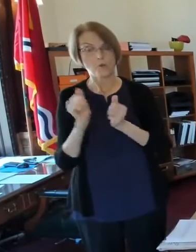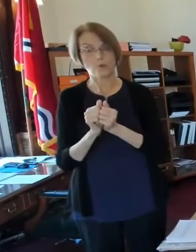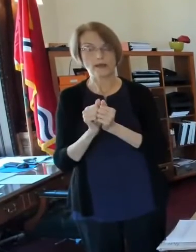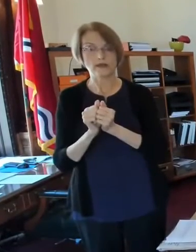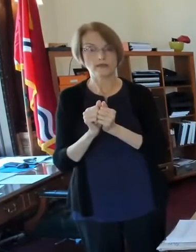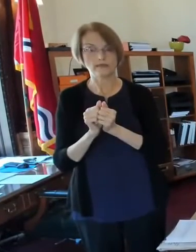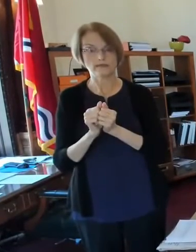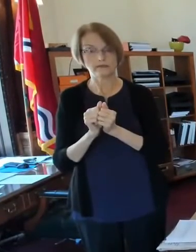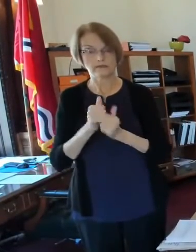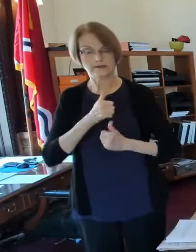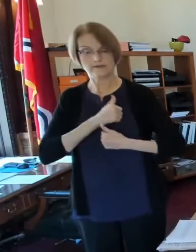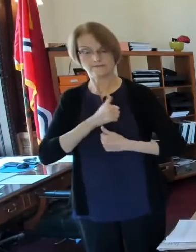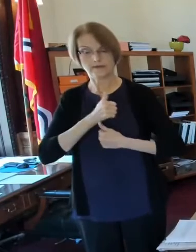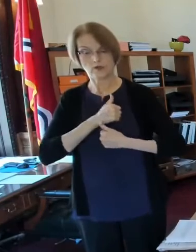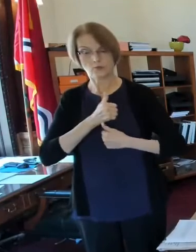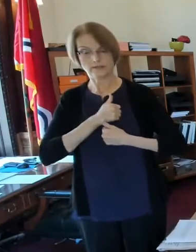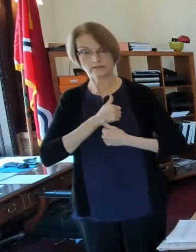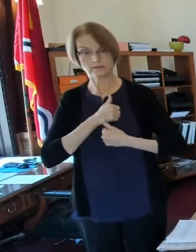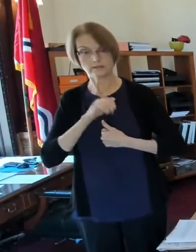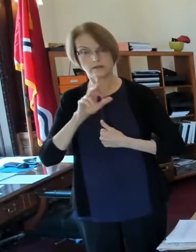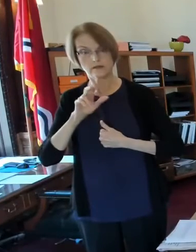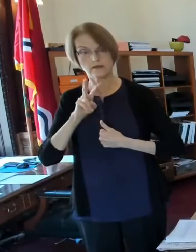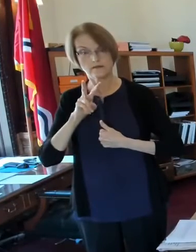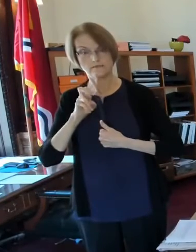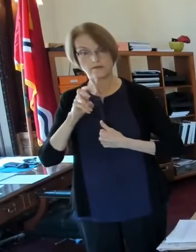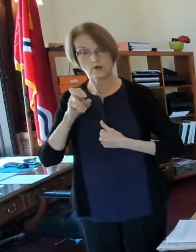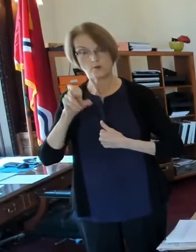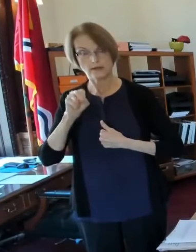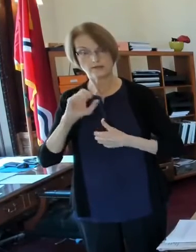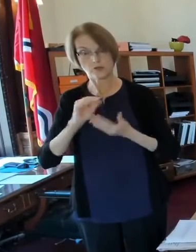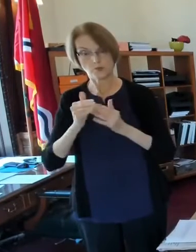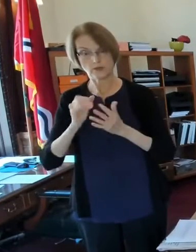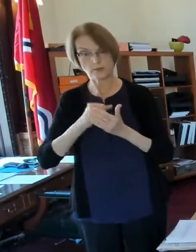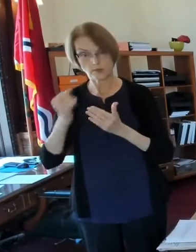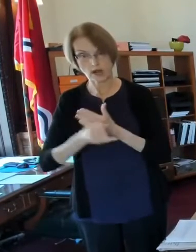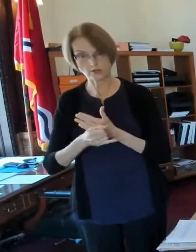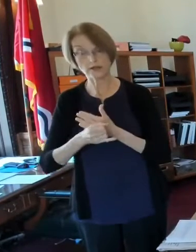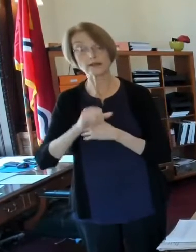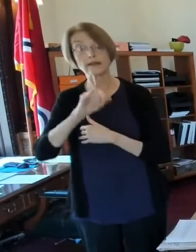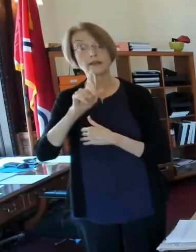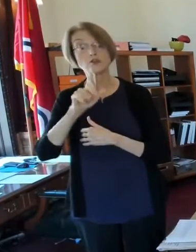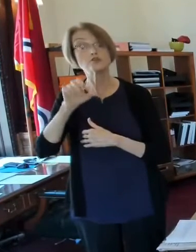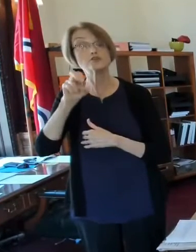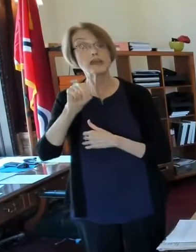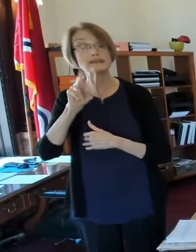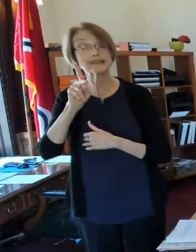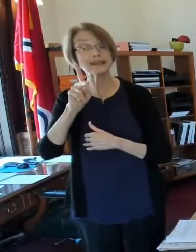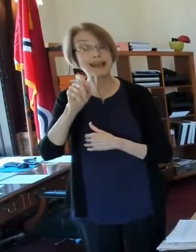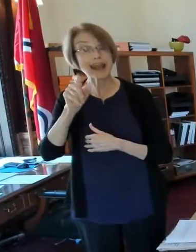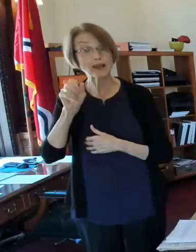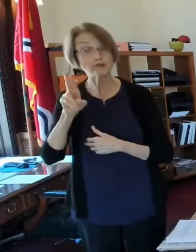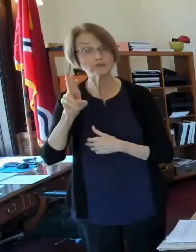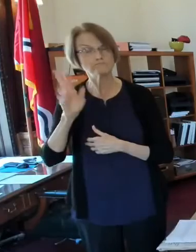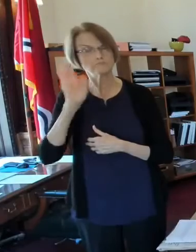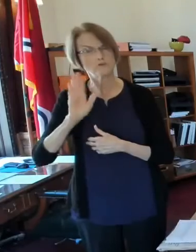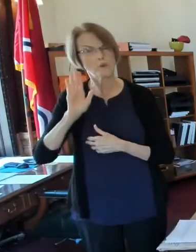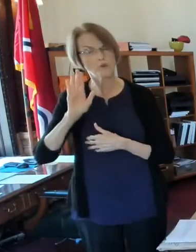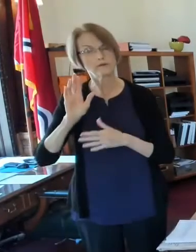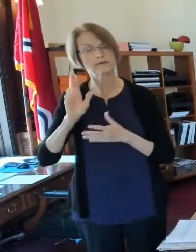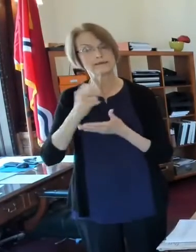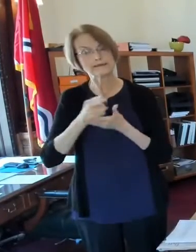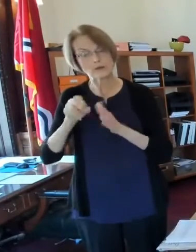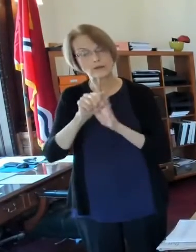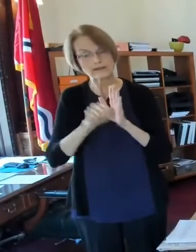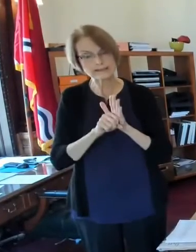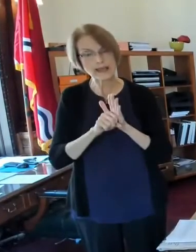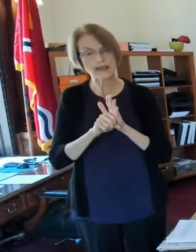the Veterans Community Project. And that includes Jason Kander. Some of you may remember him. He was the Secretary of State, and he ran for